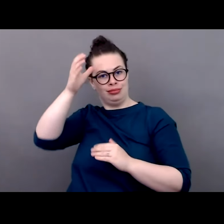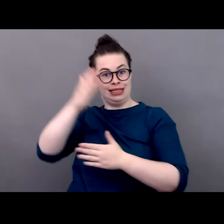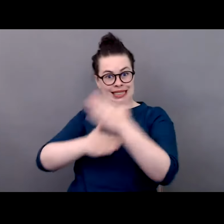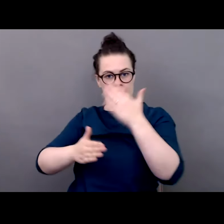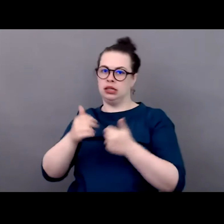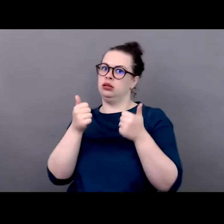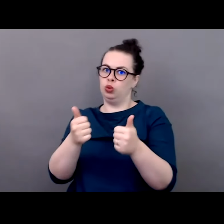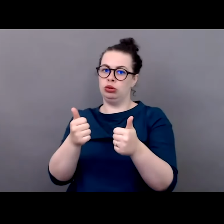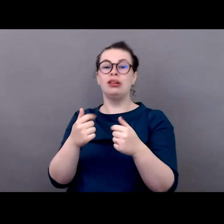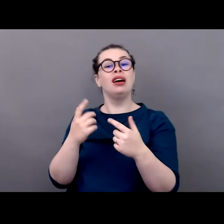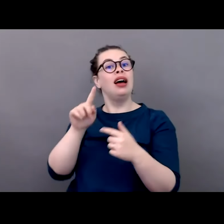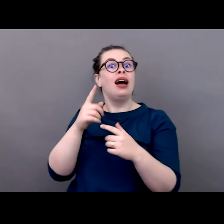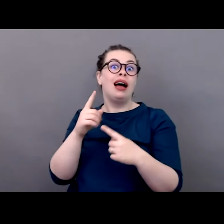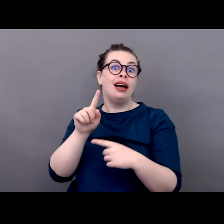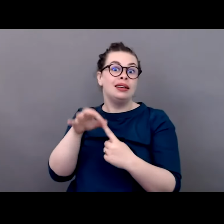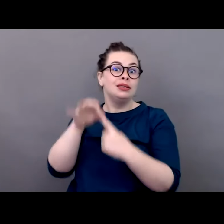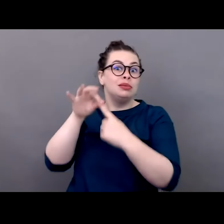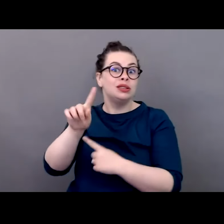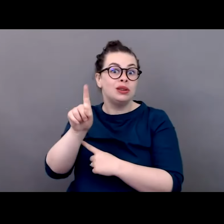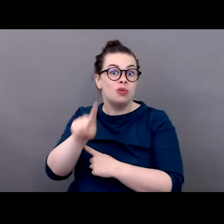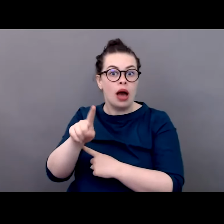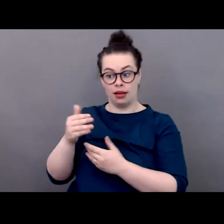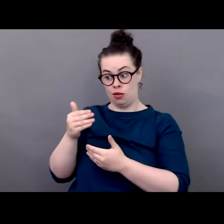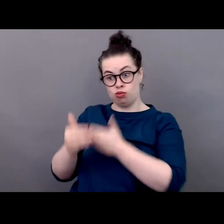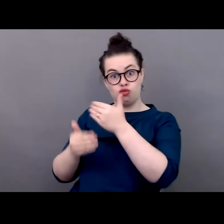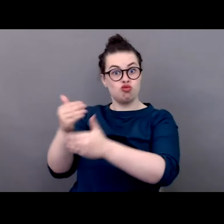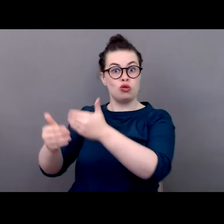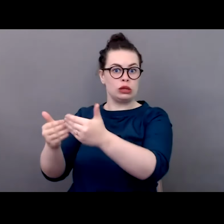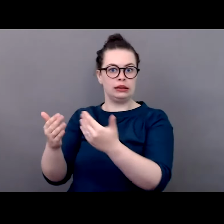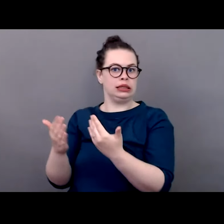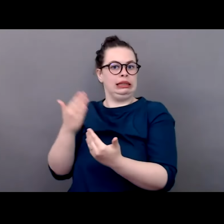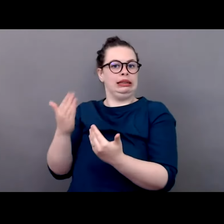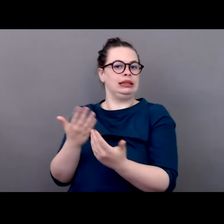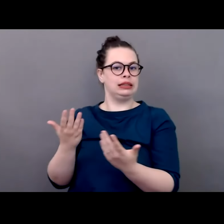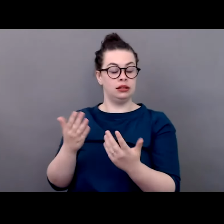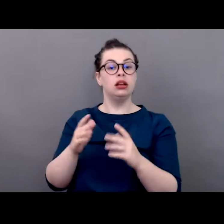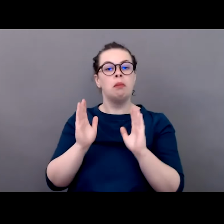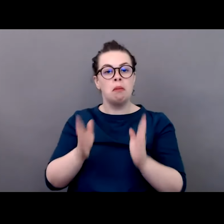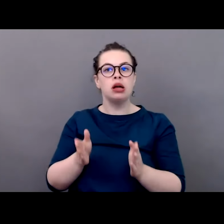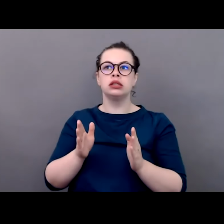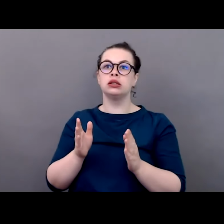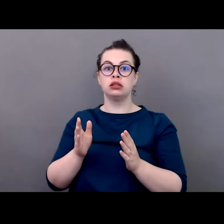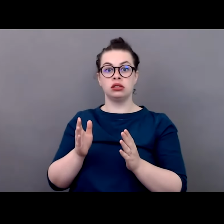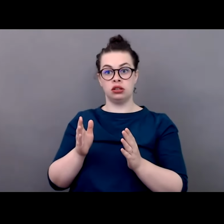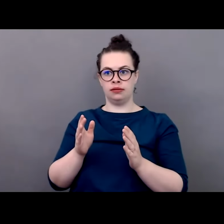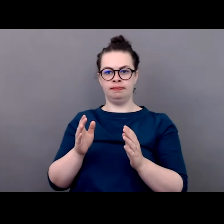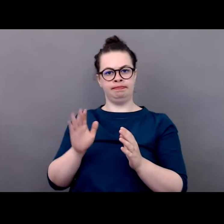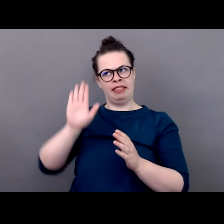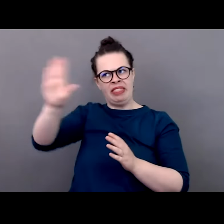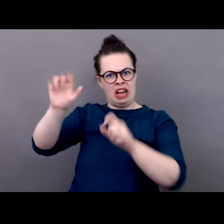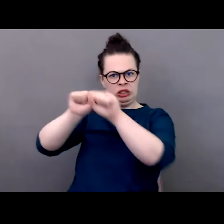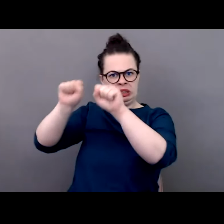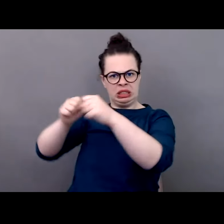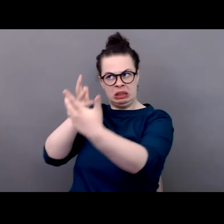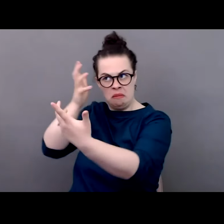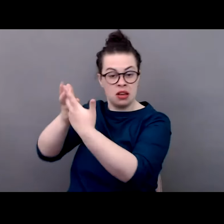simple application. There is no form what you need to follow. You can draft it based on